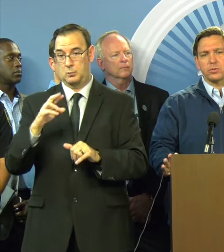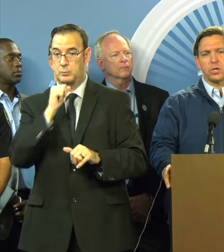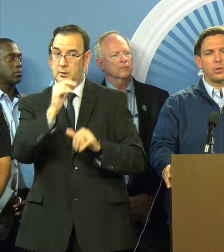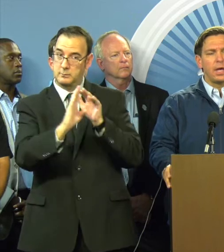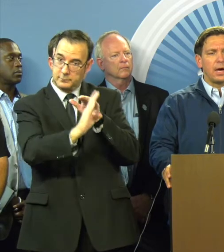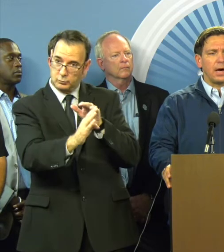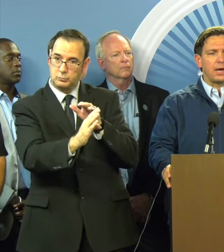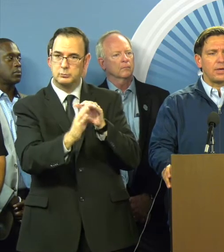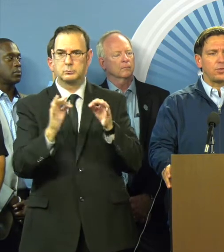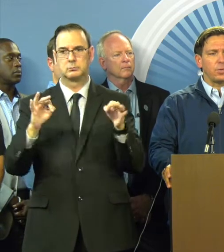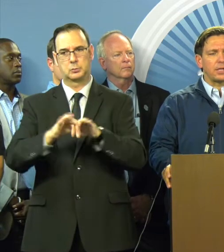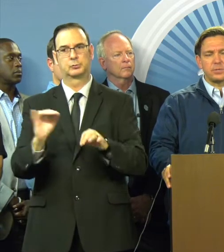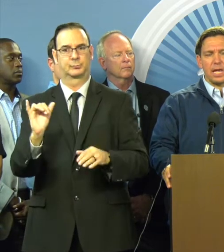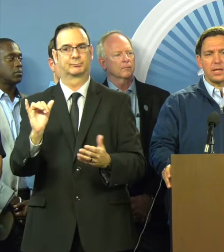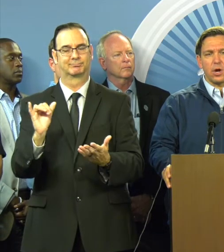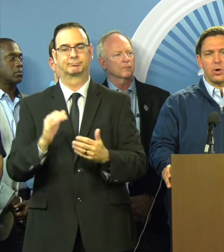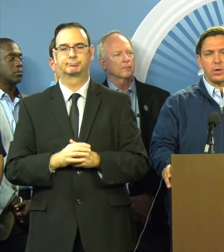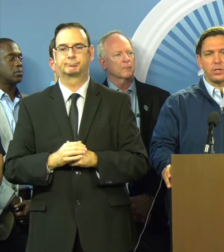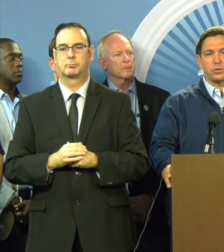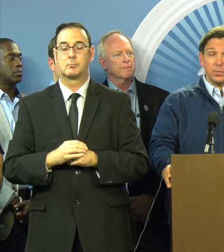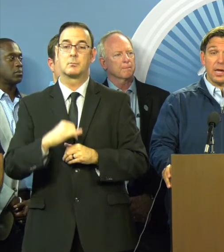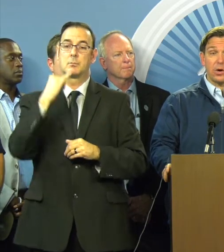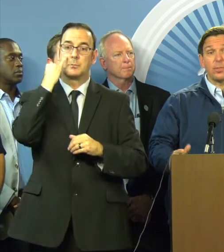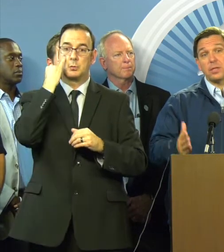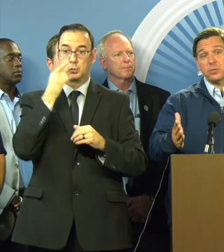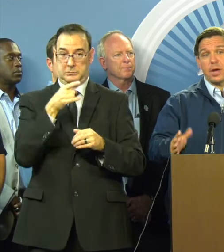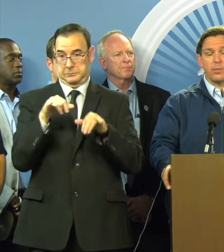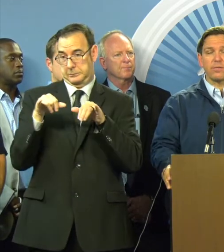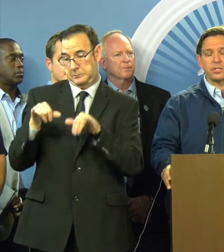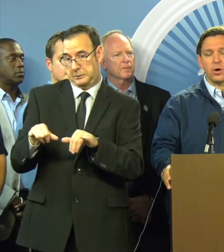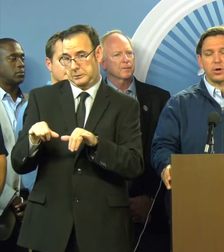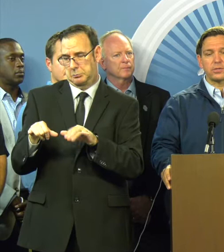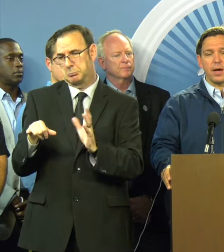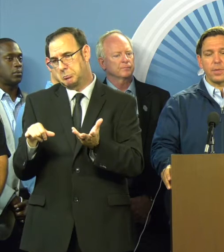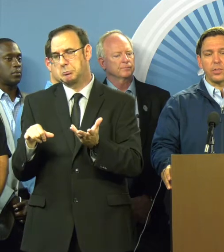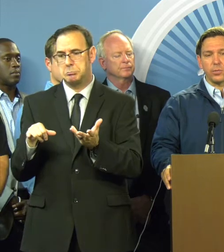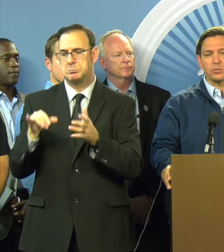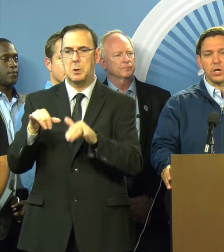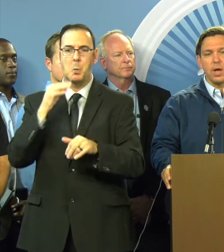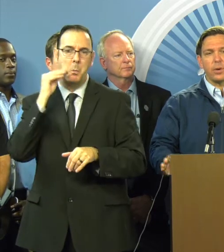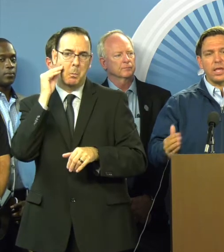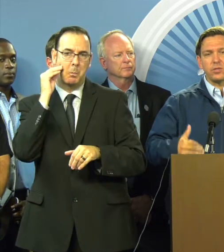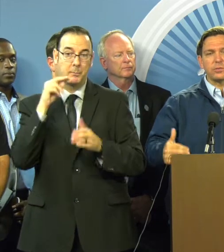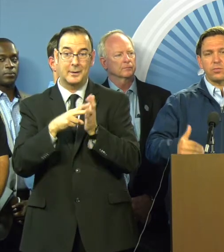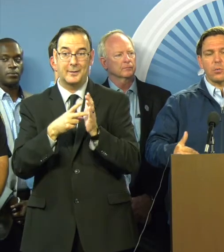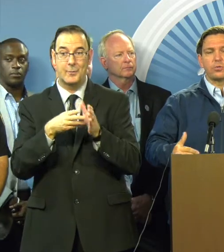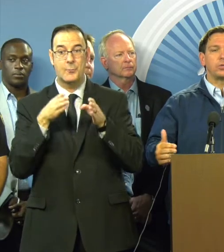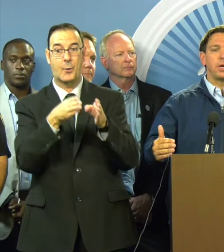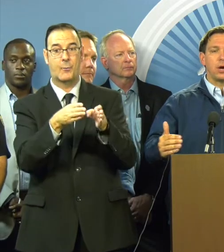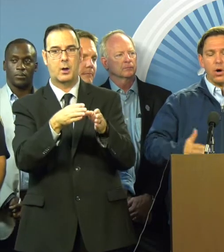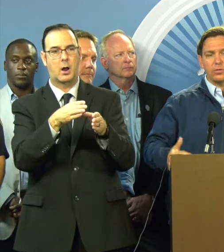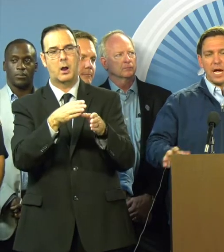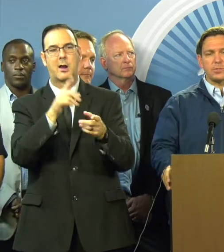thing. But also, if you end up staying at home when you should be at home, then this way we have less cars on the road. So, but in terms of what